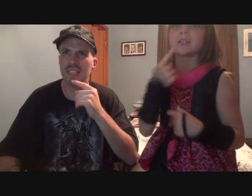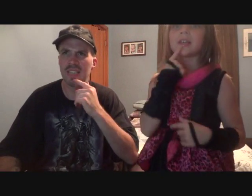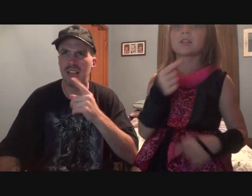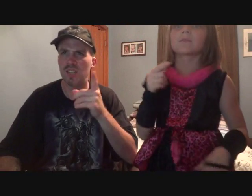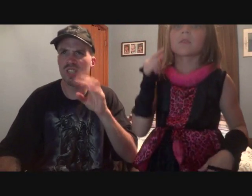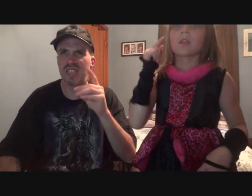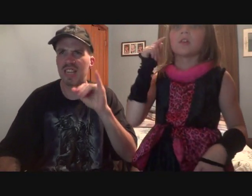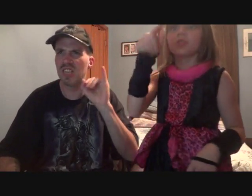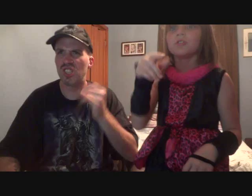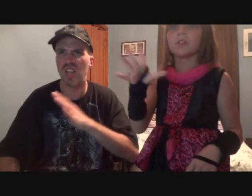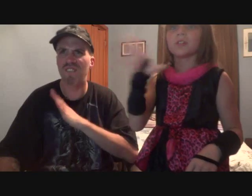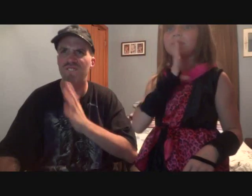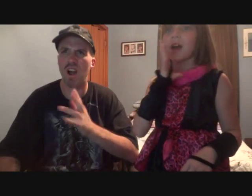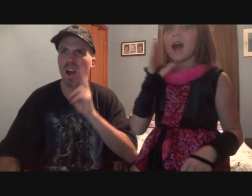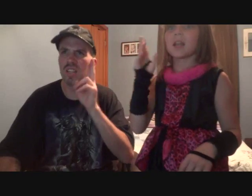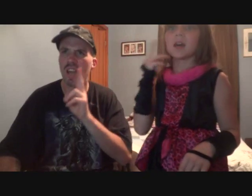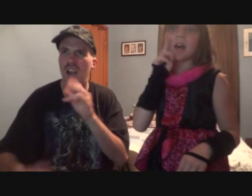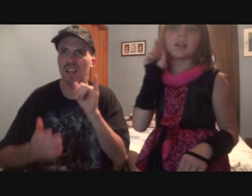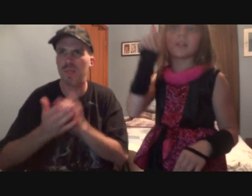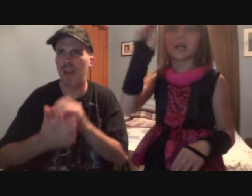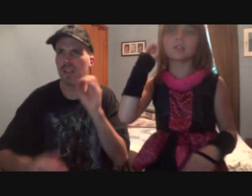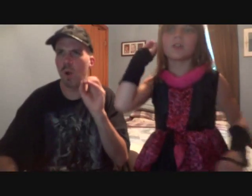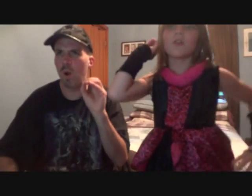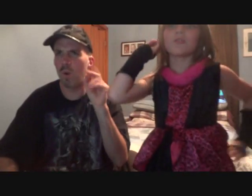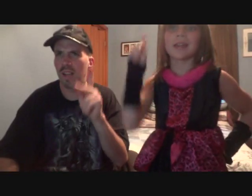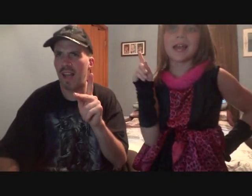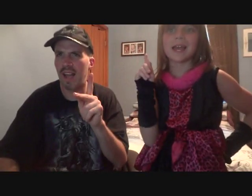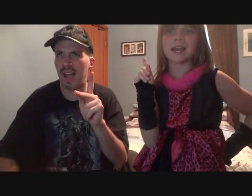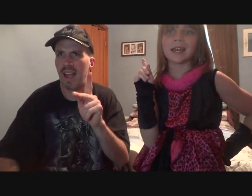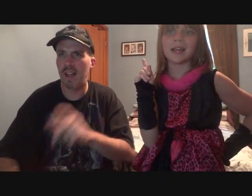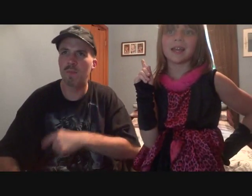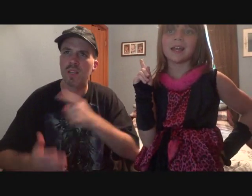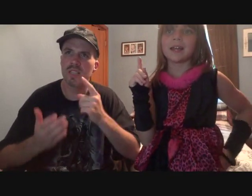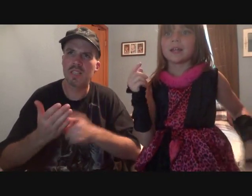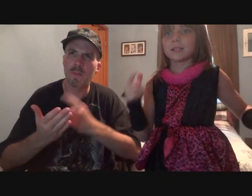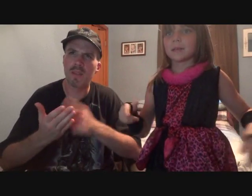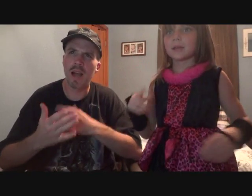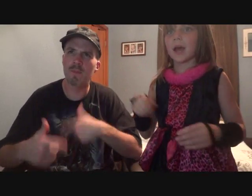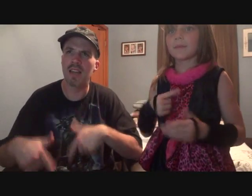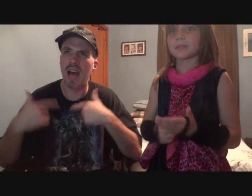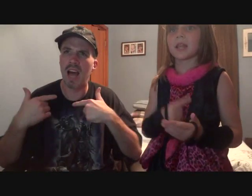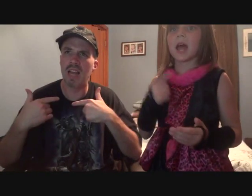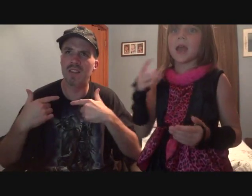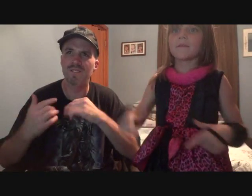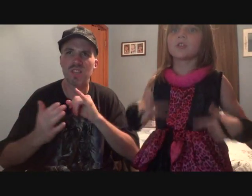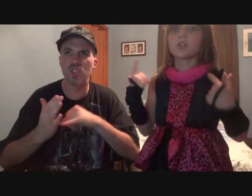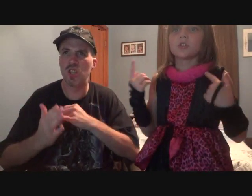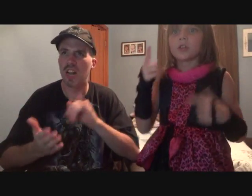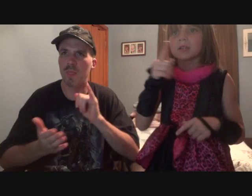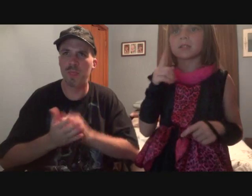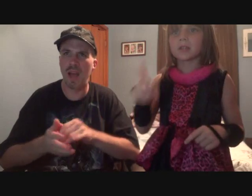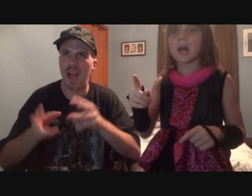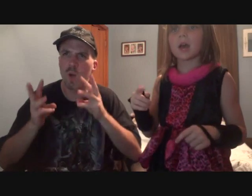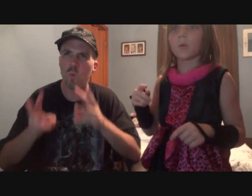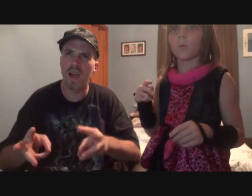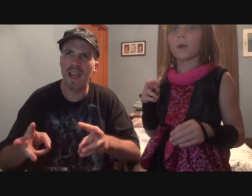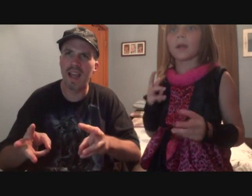said, did you find, honey, that's okay Sometimes life's just that way